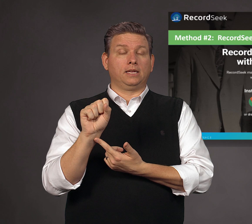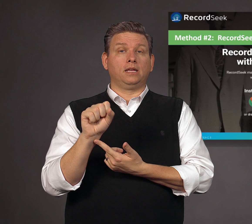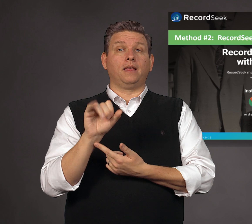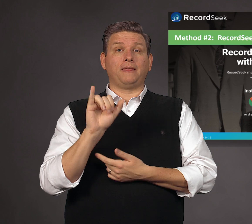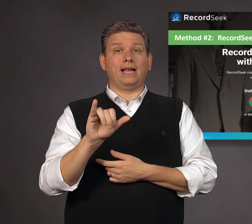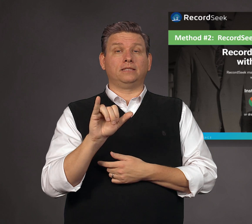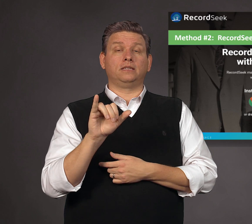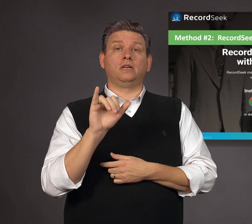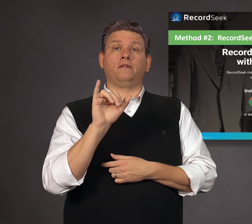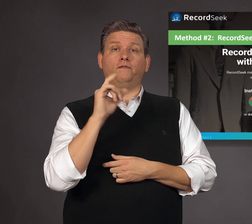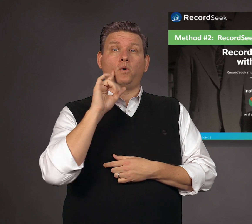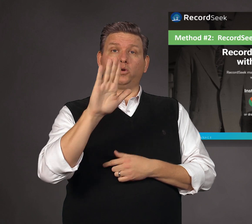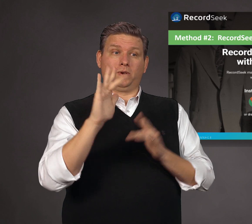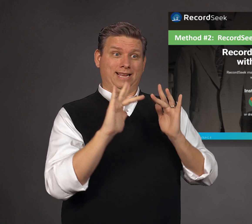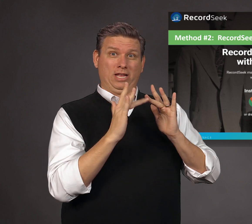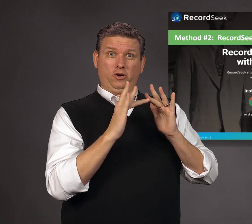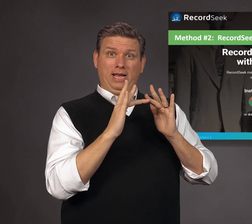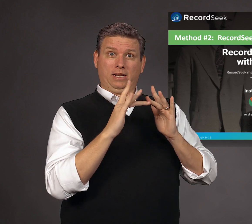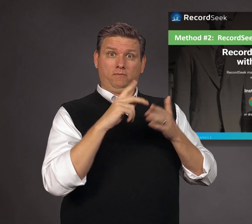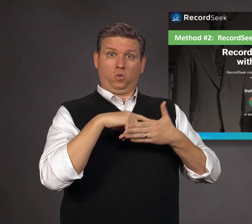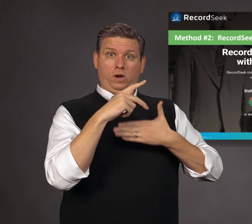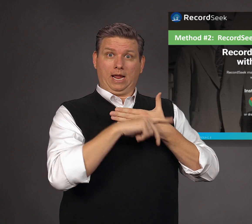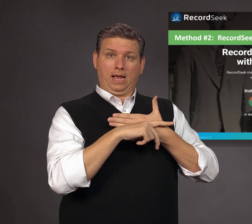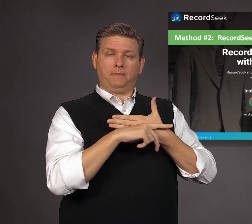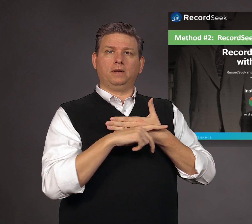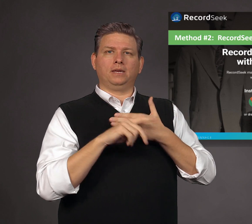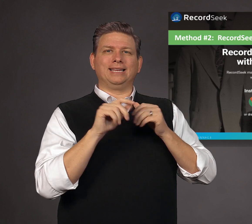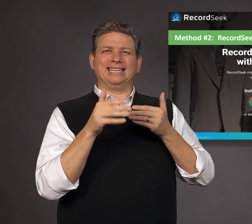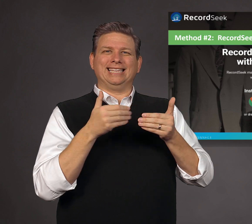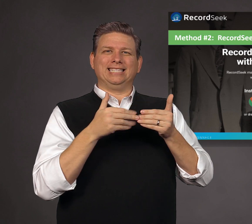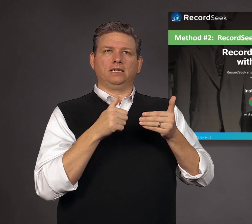extension that makes it easy to attach records from other websites to